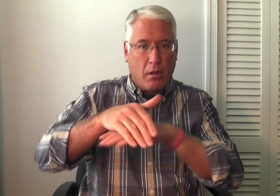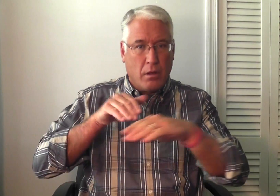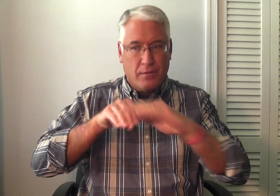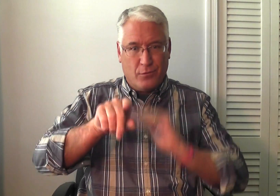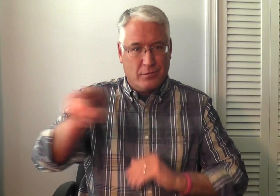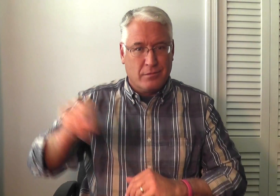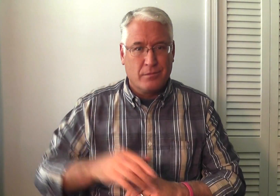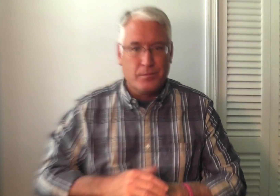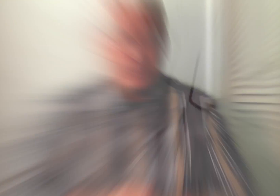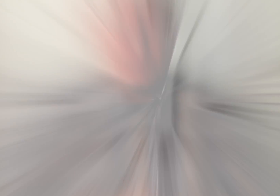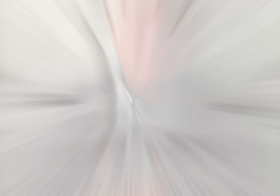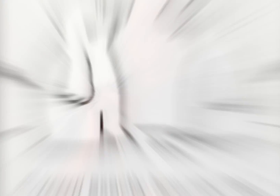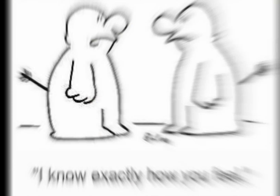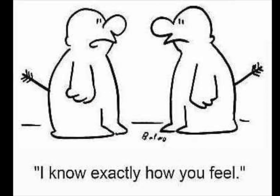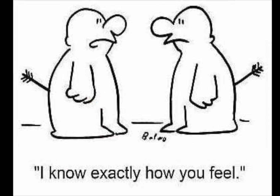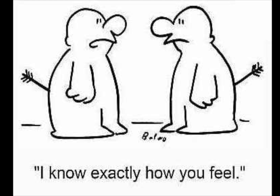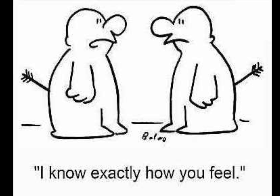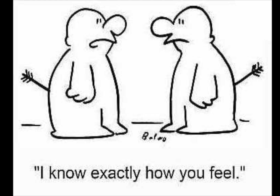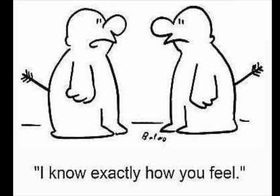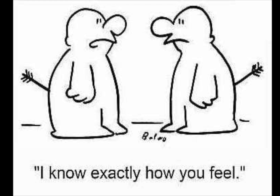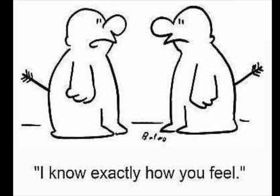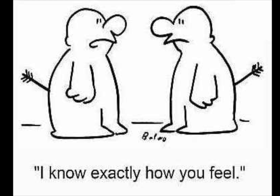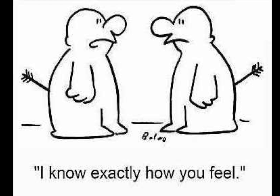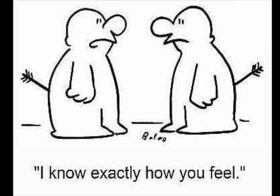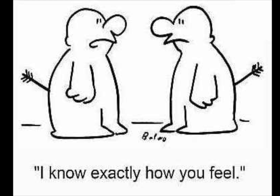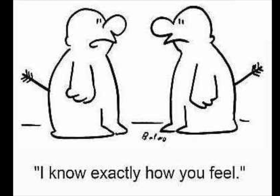does. Wow, that comforts them.